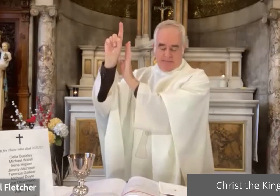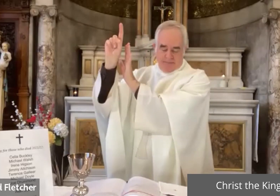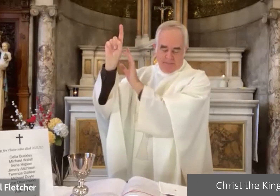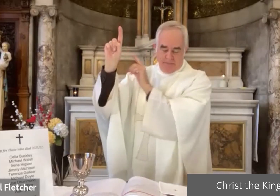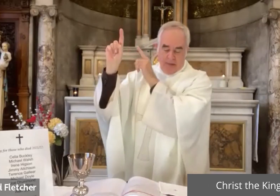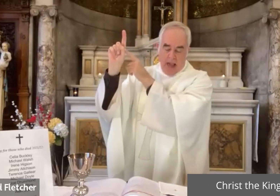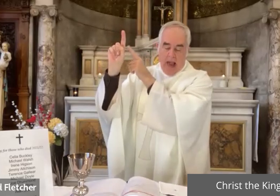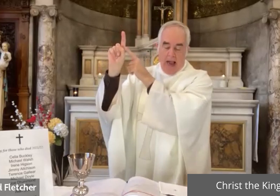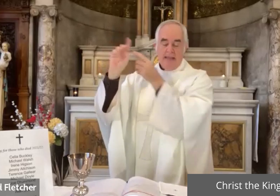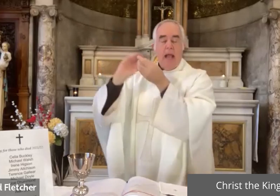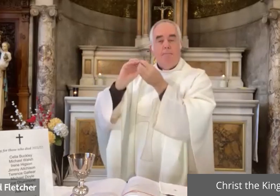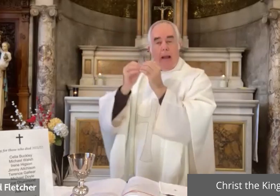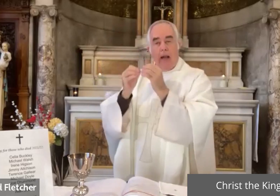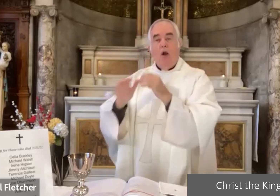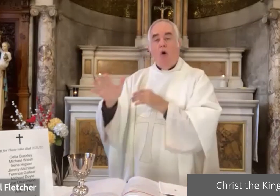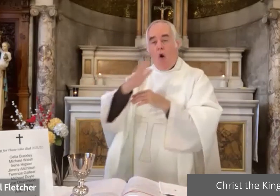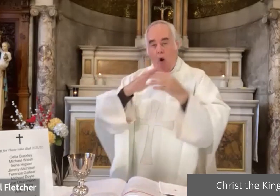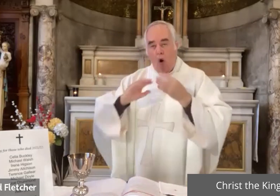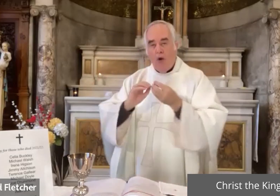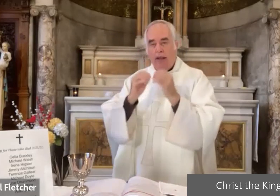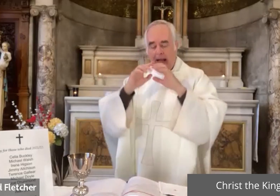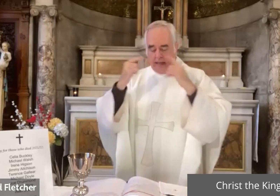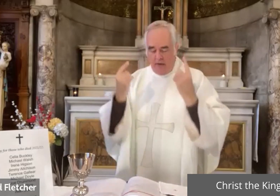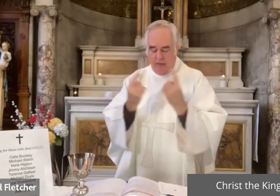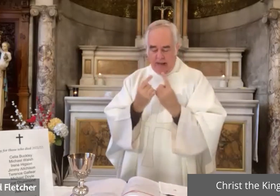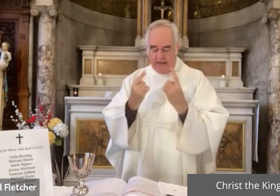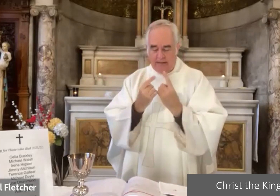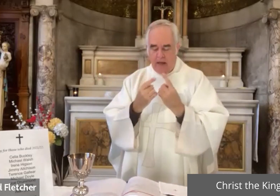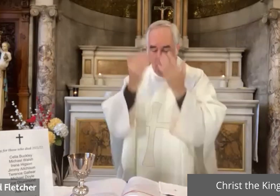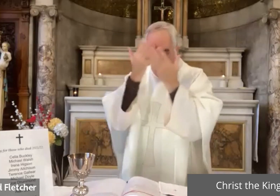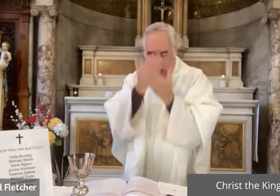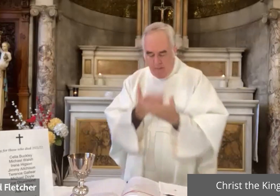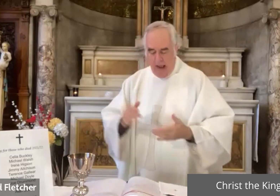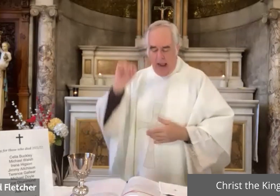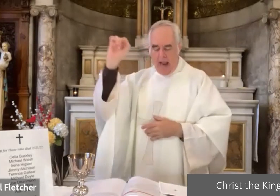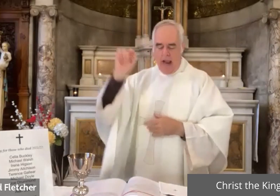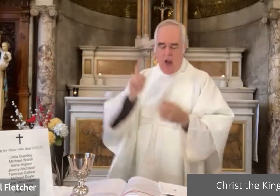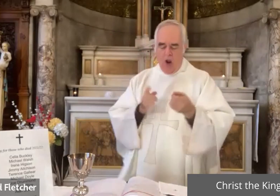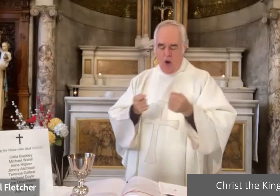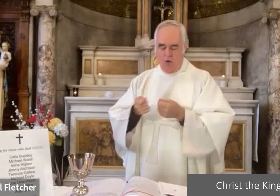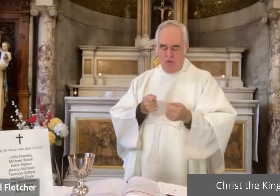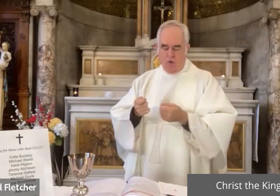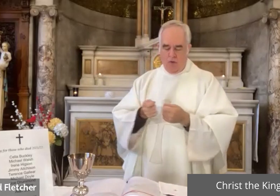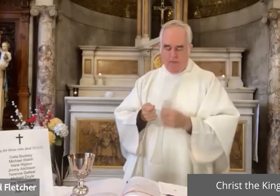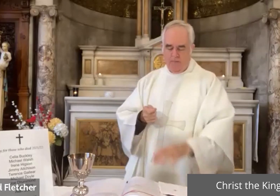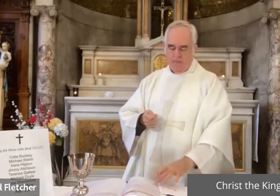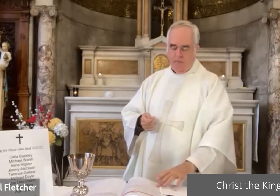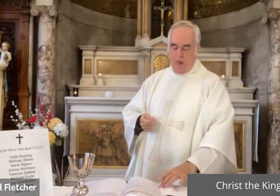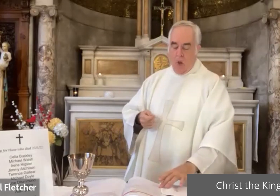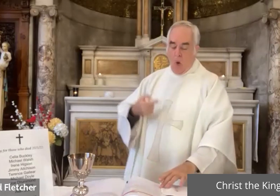redemption and making all created things obey his